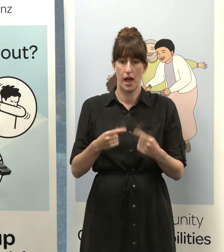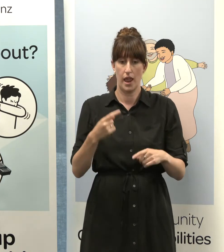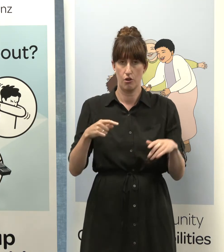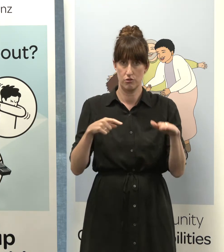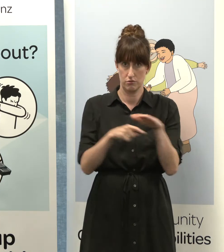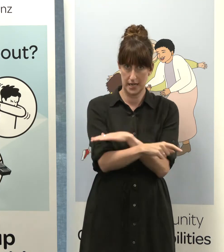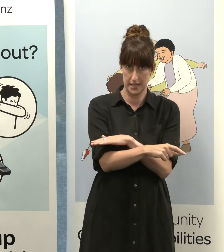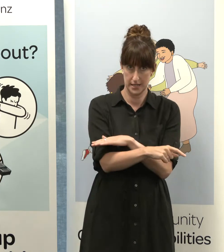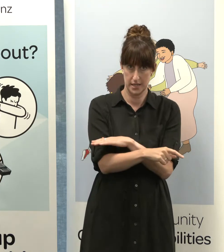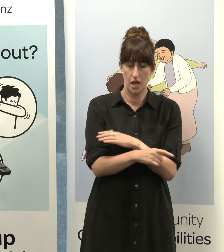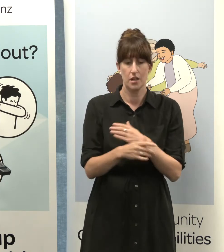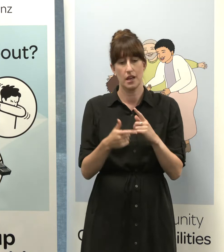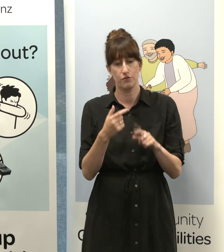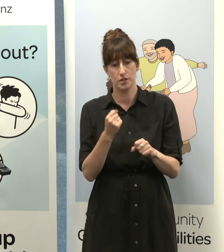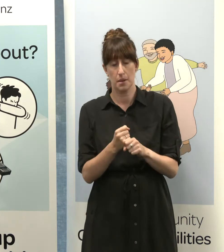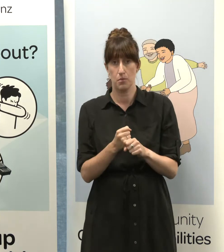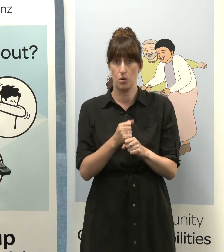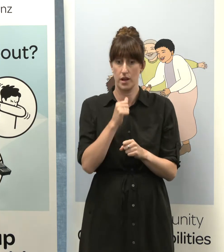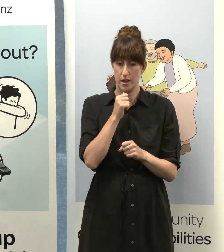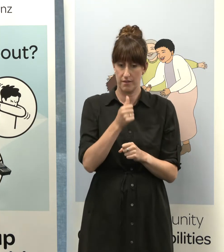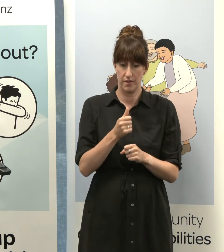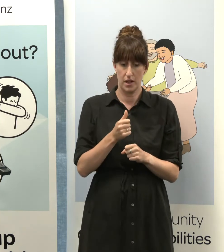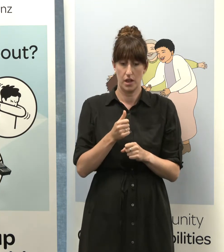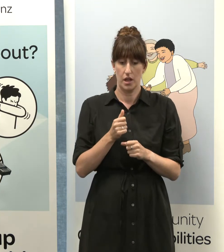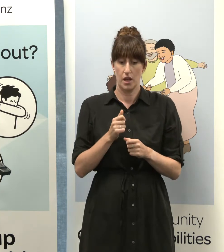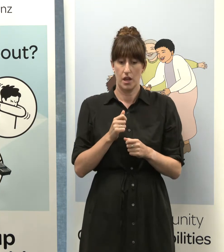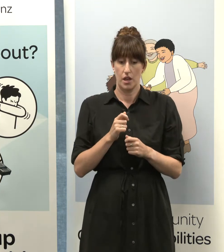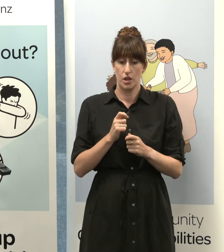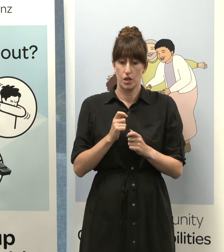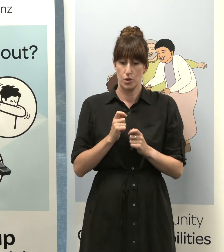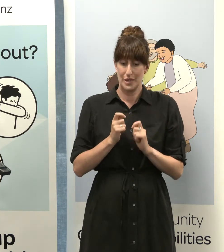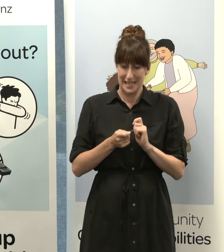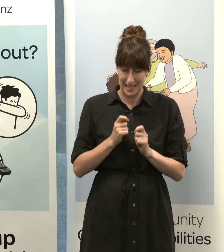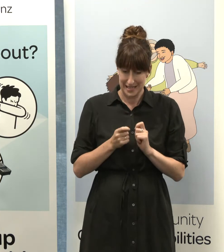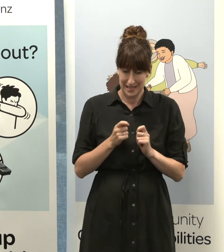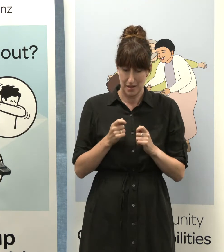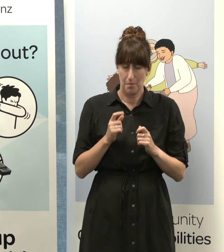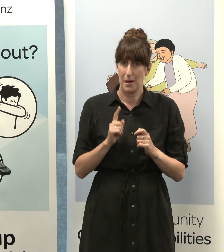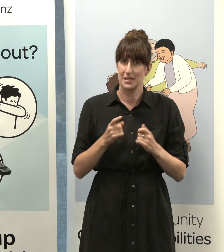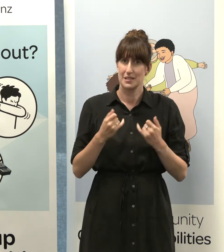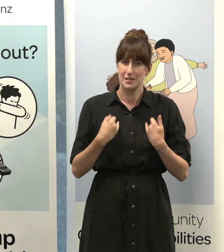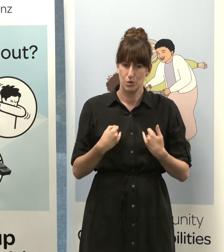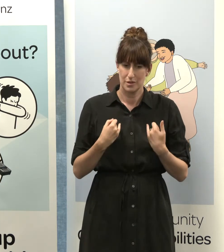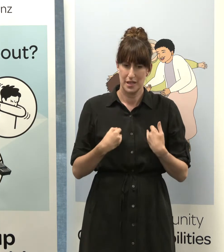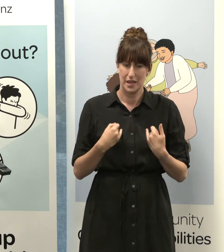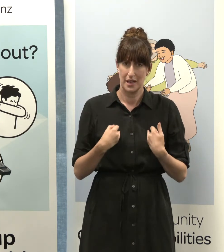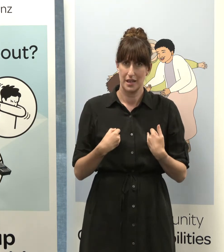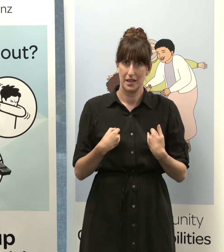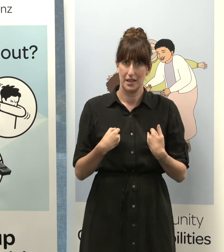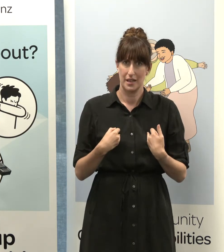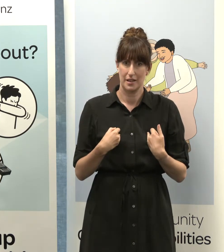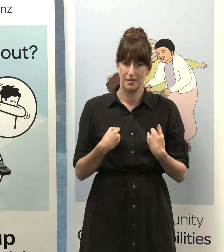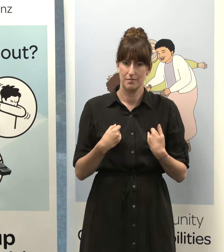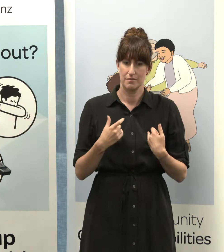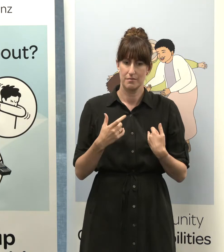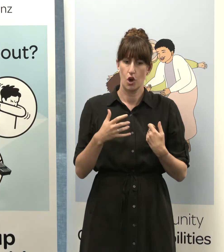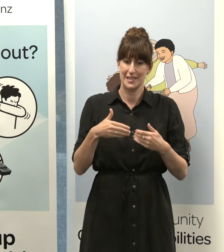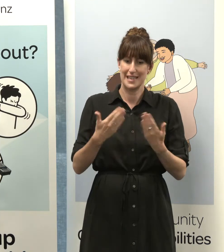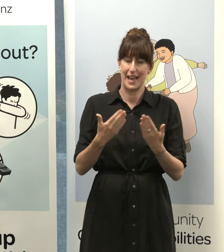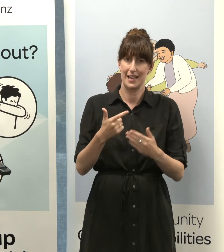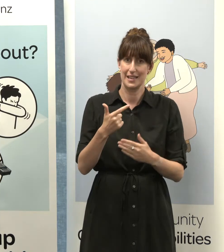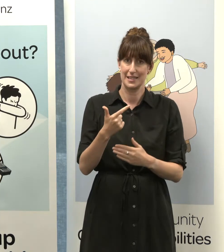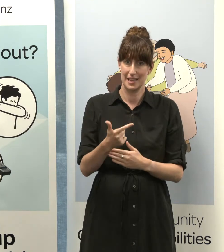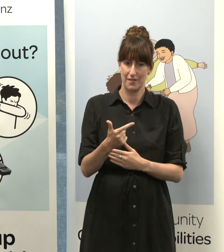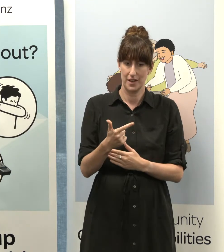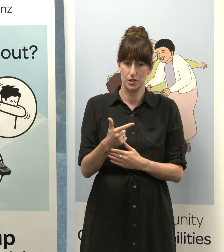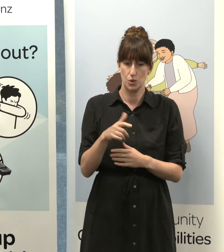beyond the 7 days. So a test on the day 6 and 7 would allow us to find people who might still